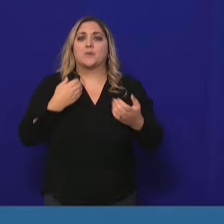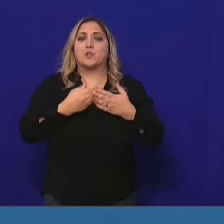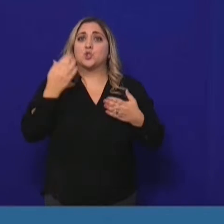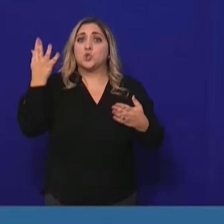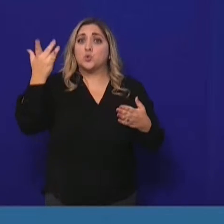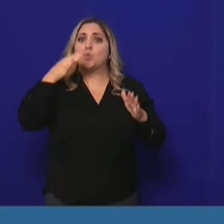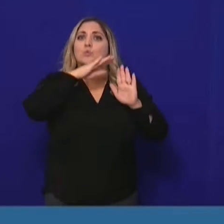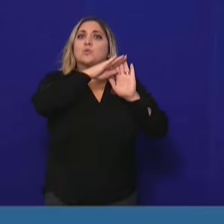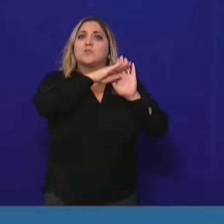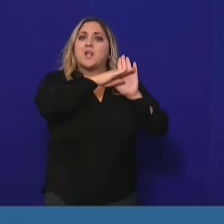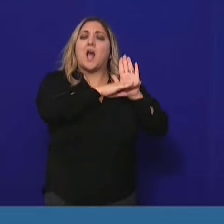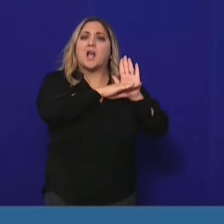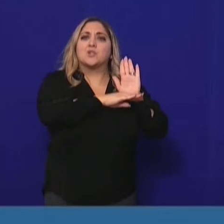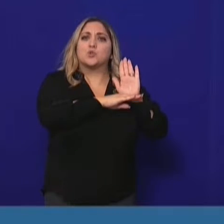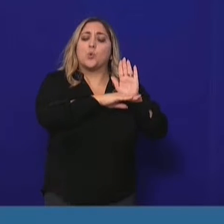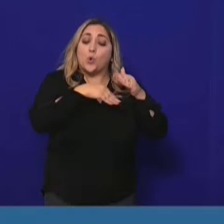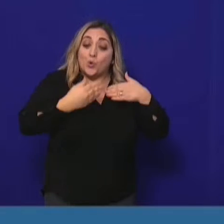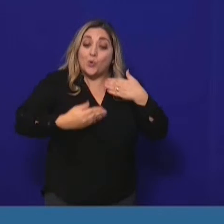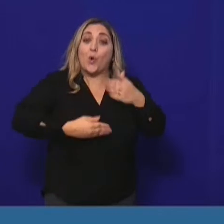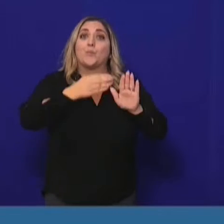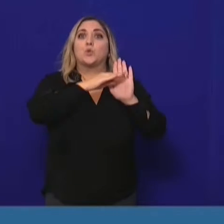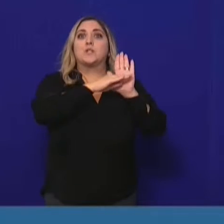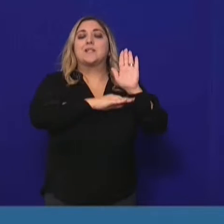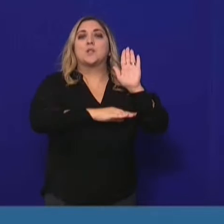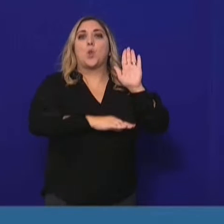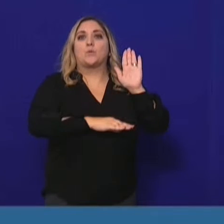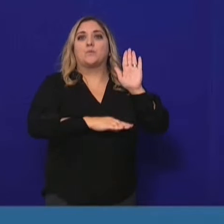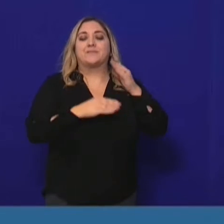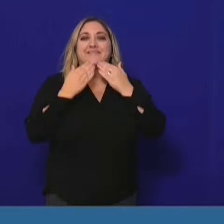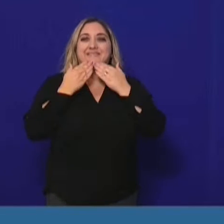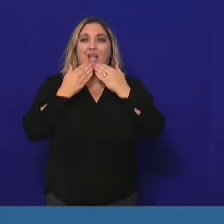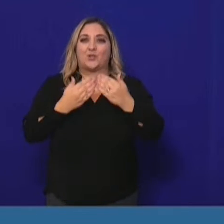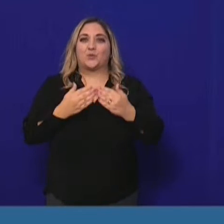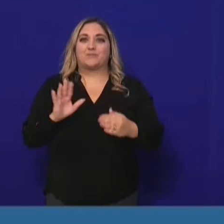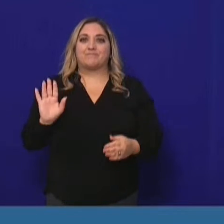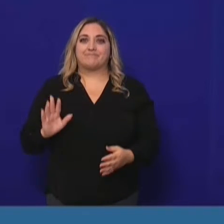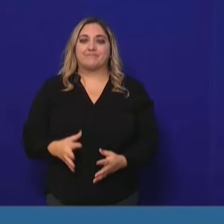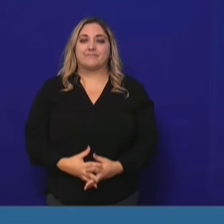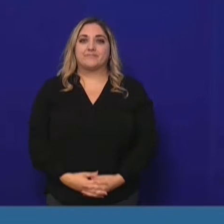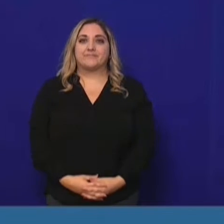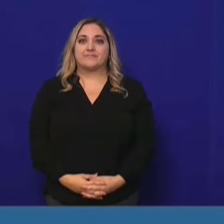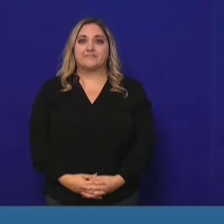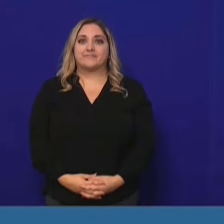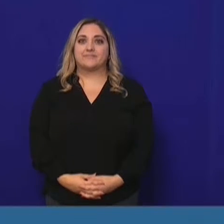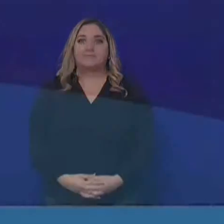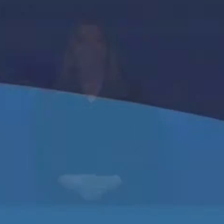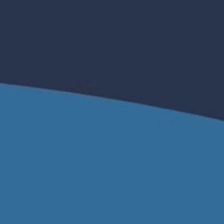in-numri li aħna qegħdin bil-mod jinżlu jibqgħu jinżlu. Ringrazzjakom.